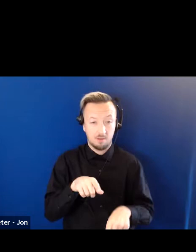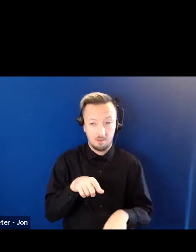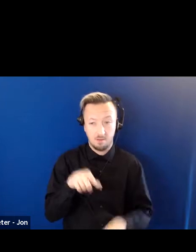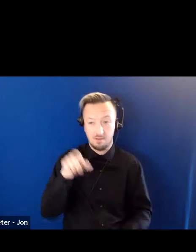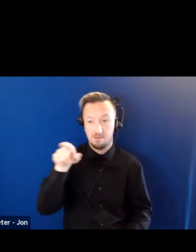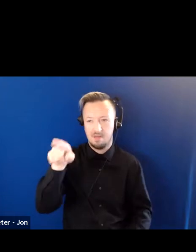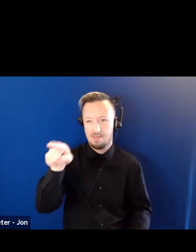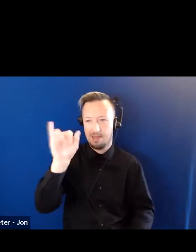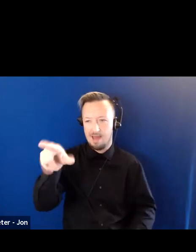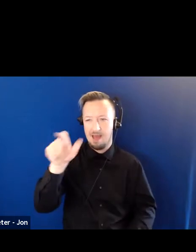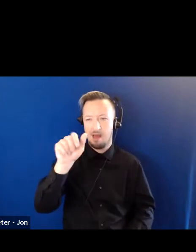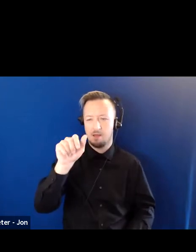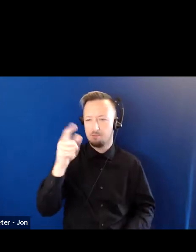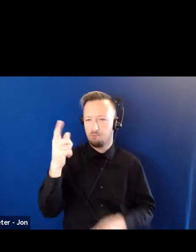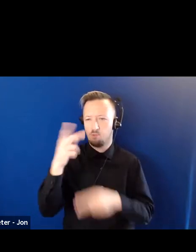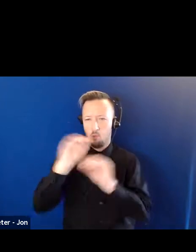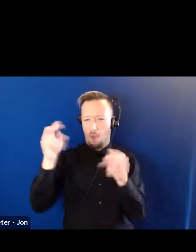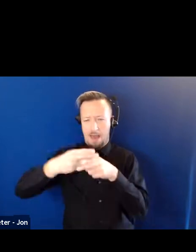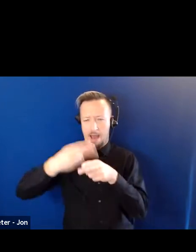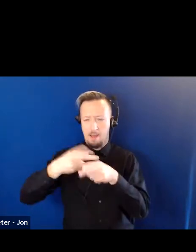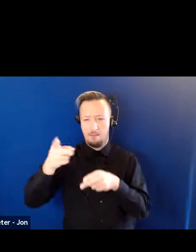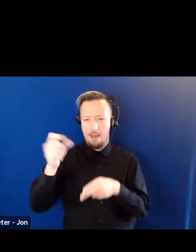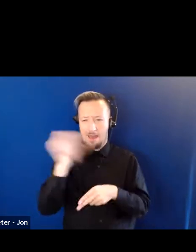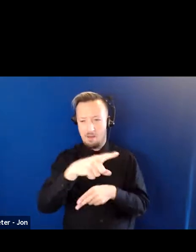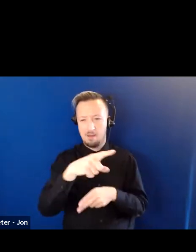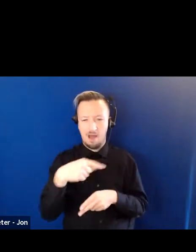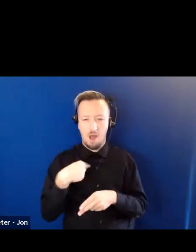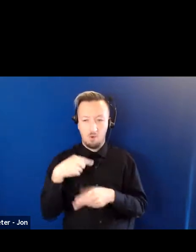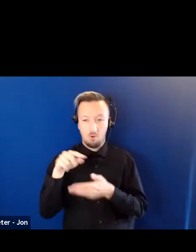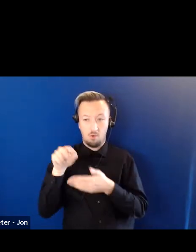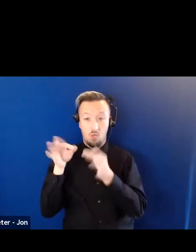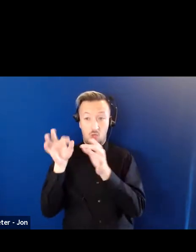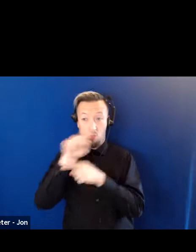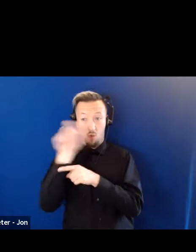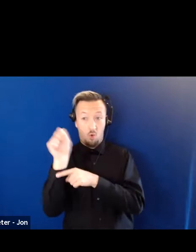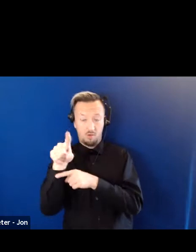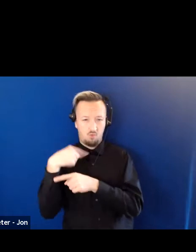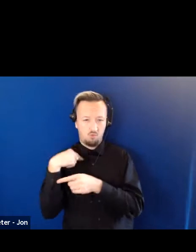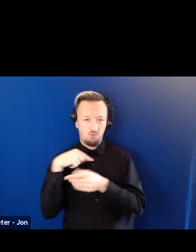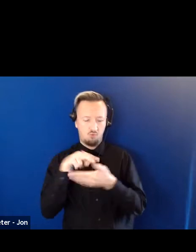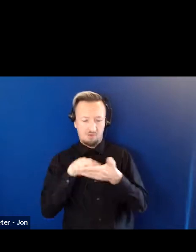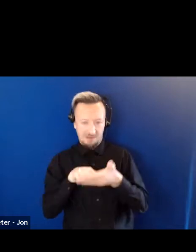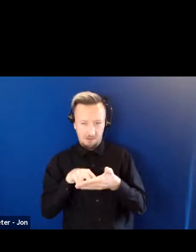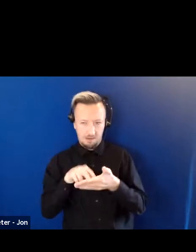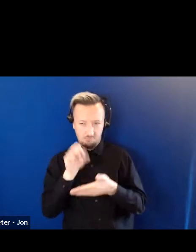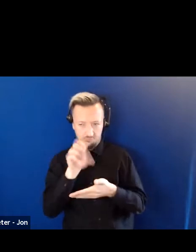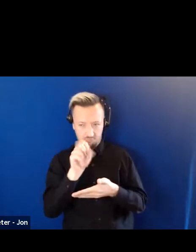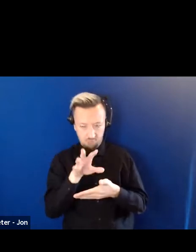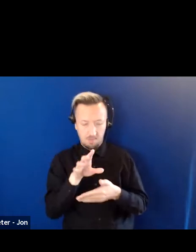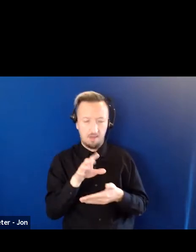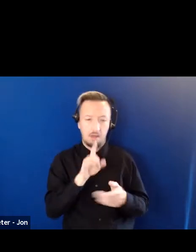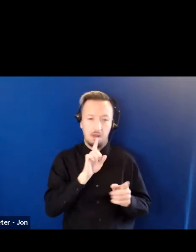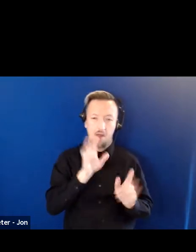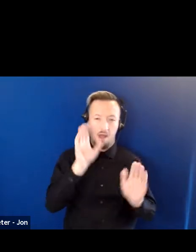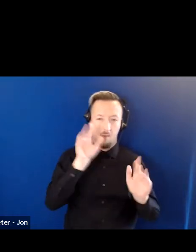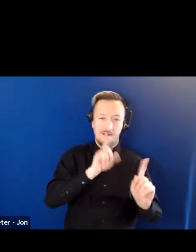anonymous attendee, again, I'll read the question and hopefully we will be able to answer that a little bit